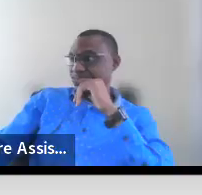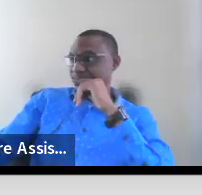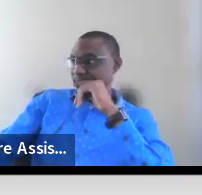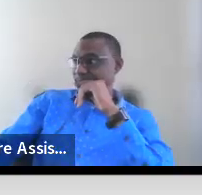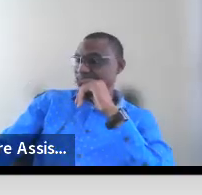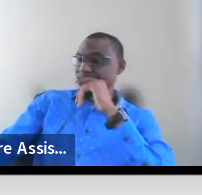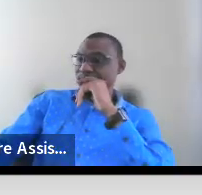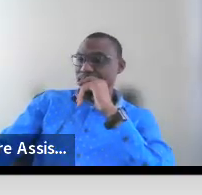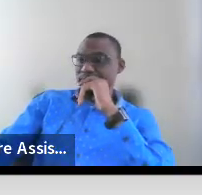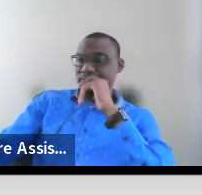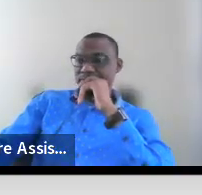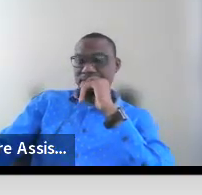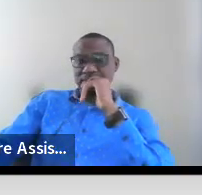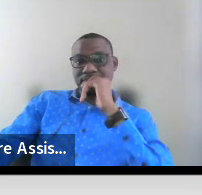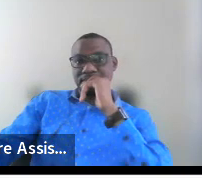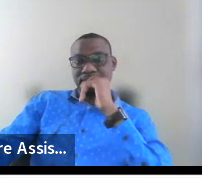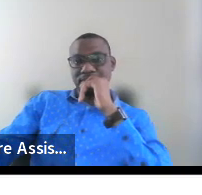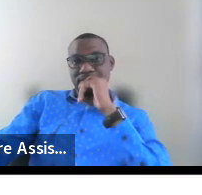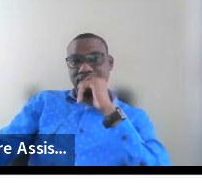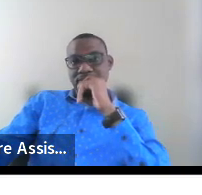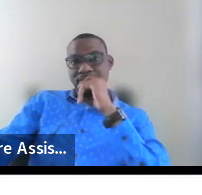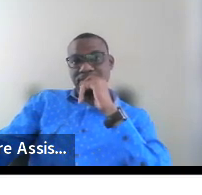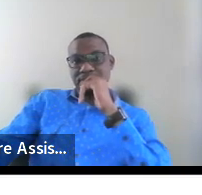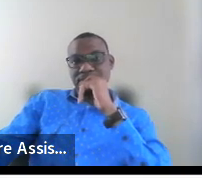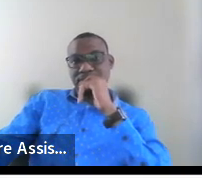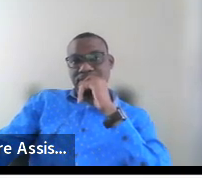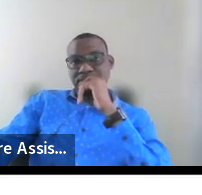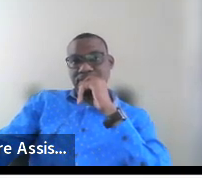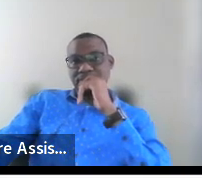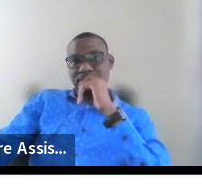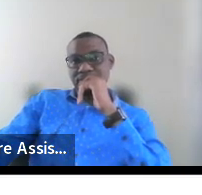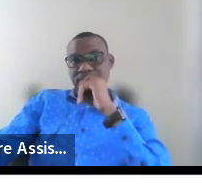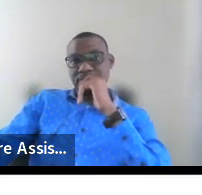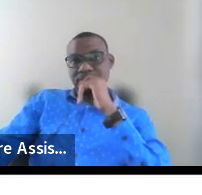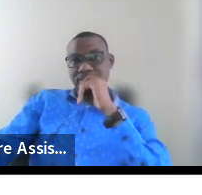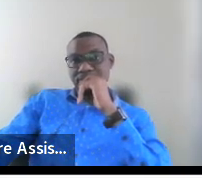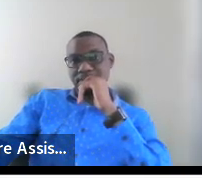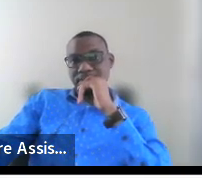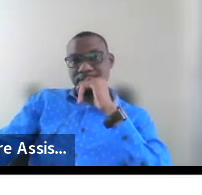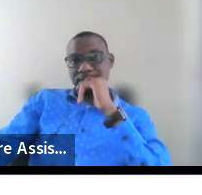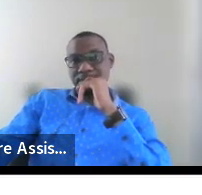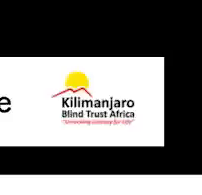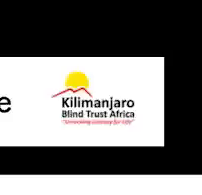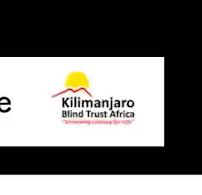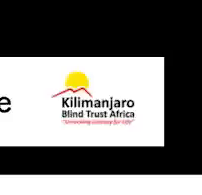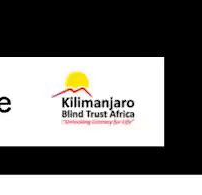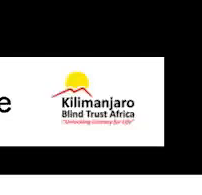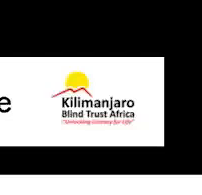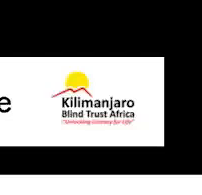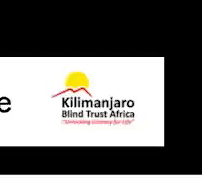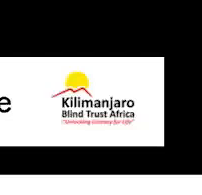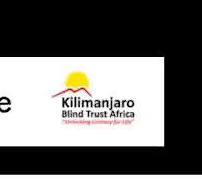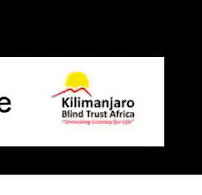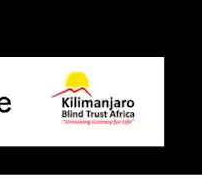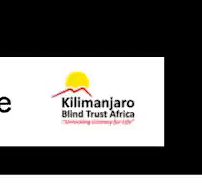I suffered a seizure and woke up to an exorcism, a situation that opened my mind to the ignorance around epilepsy. Allow